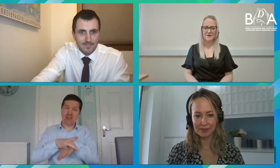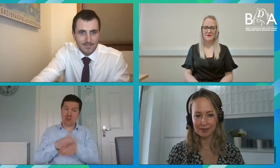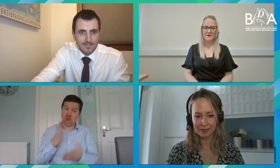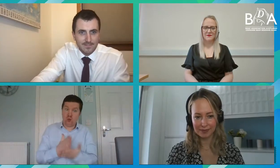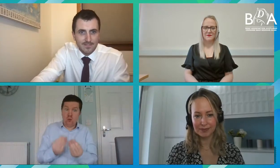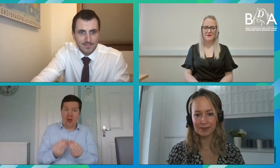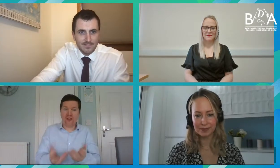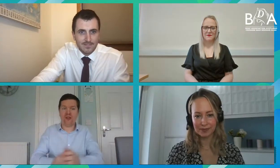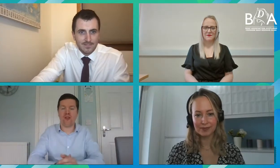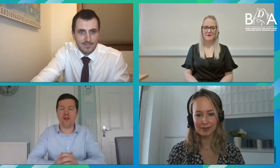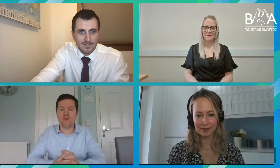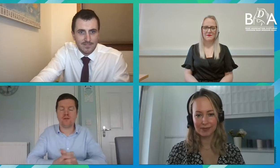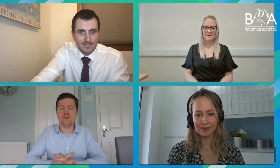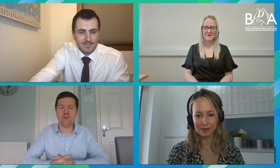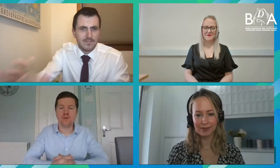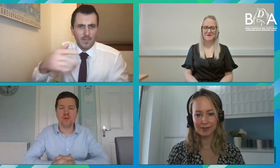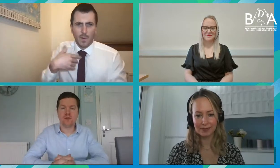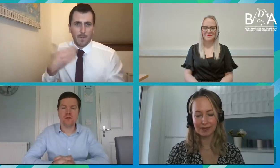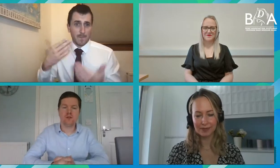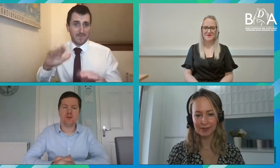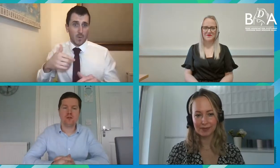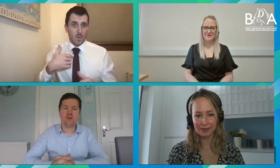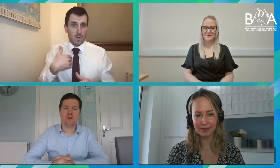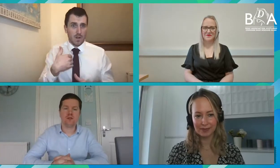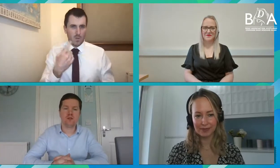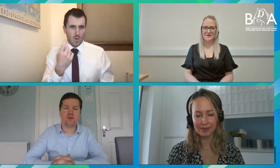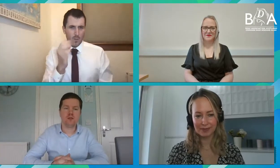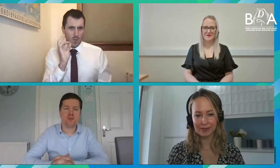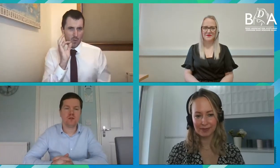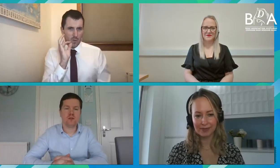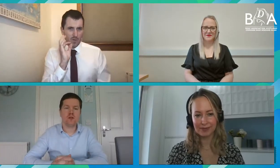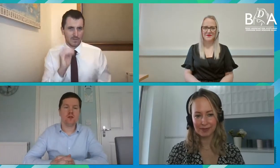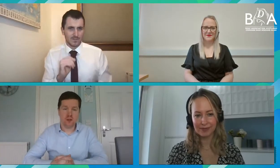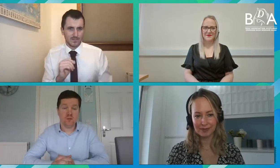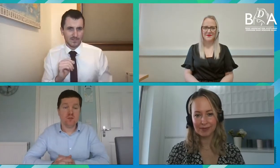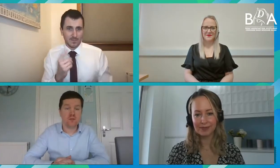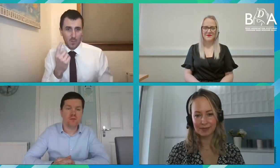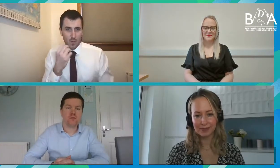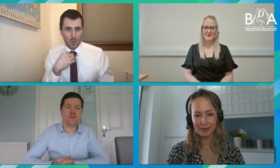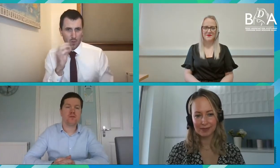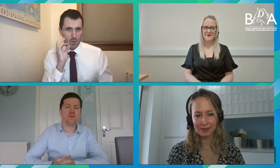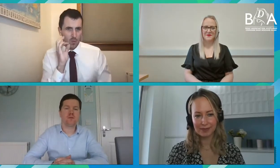pursuing your dreams, looking to see what's out there. But the apprenticeship for me was definitely something worthwhile.